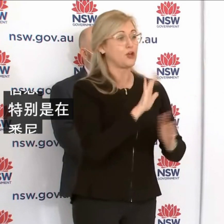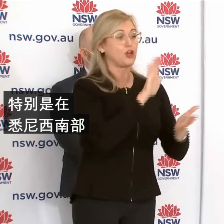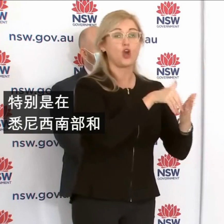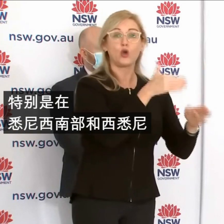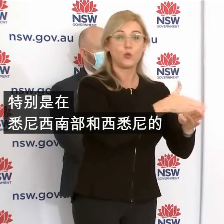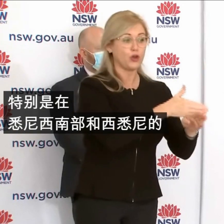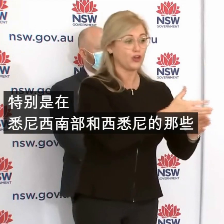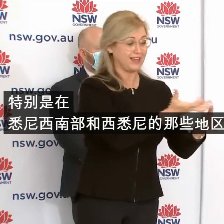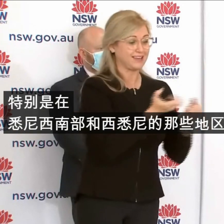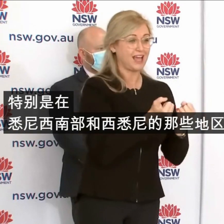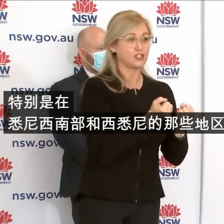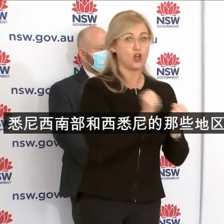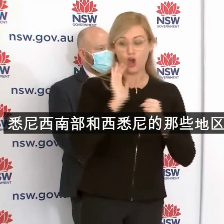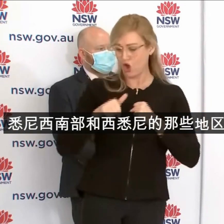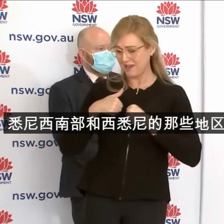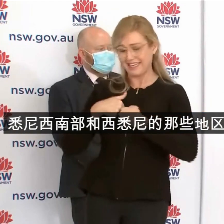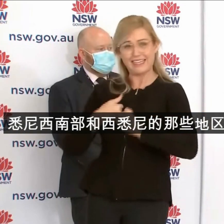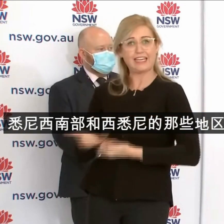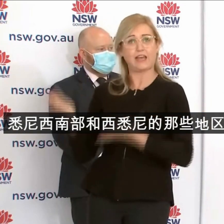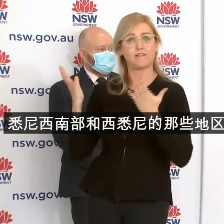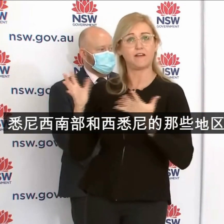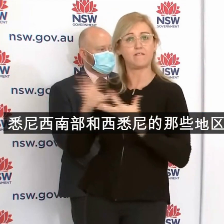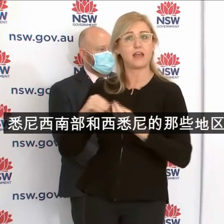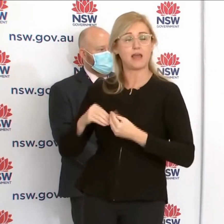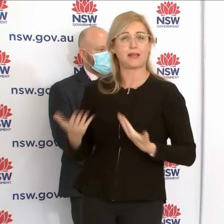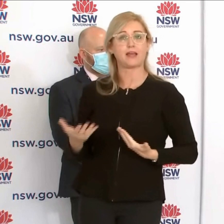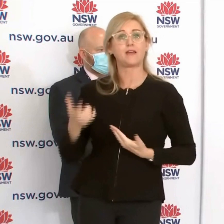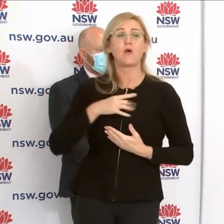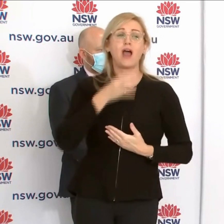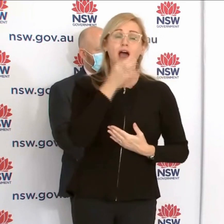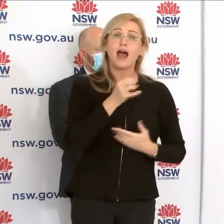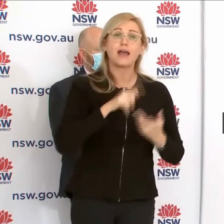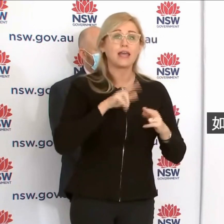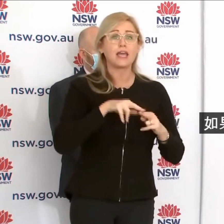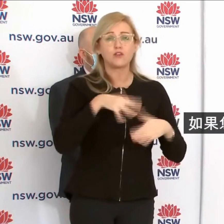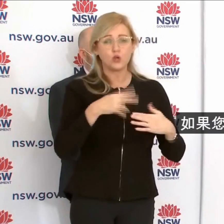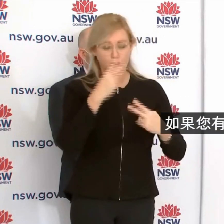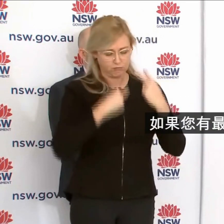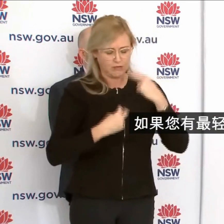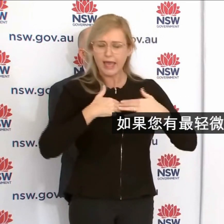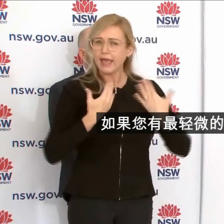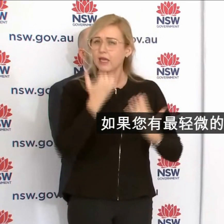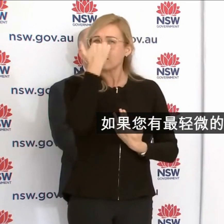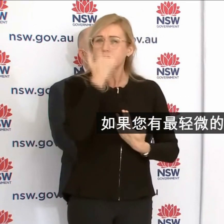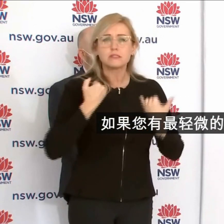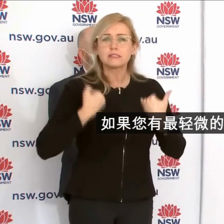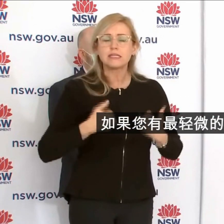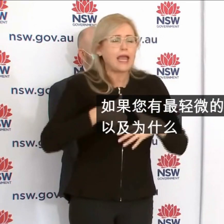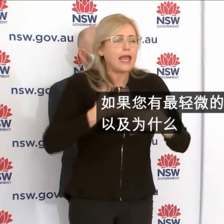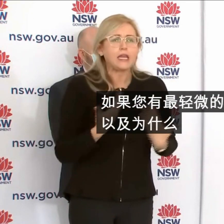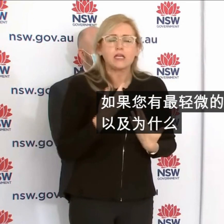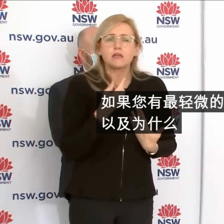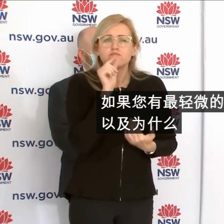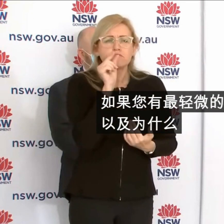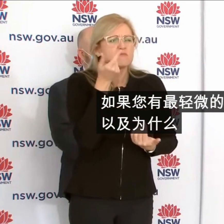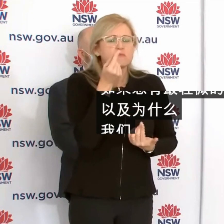those areas of southwestern Sydney and western Sydney, to please come forward for testing if you have even the mildest of symptoms.